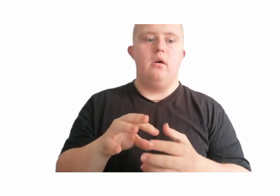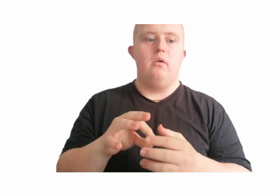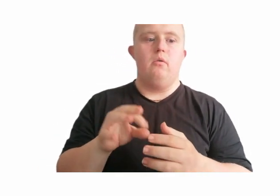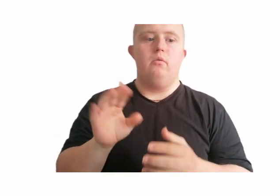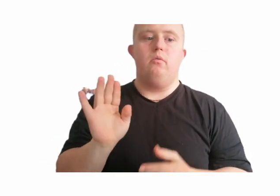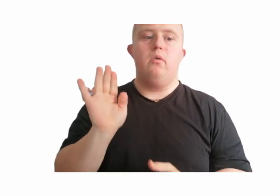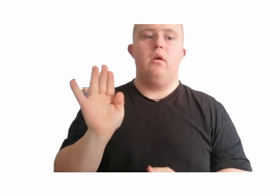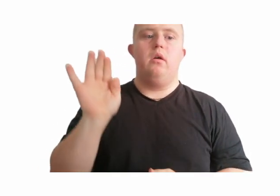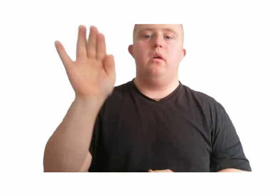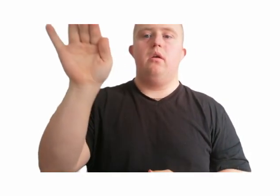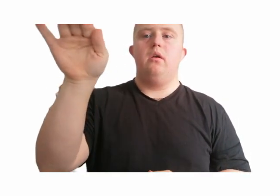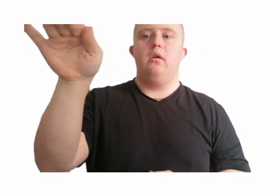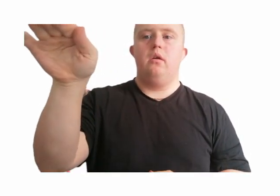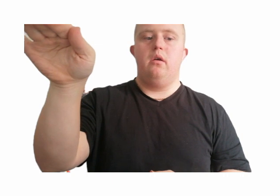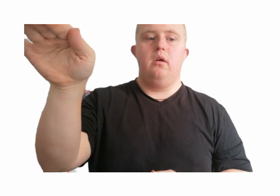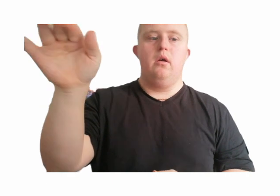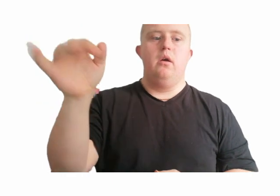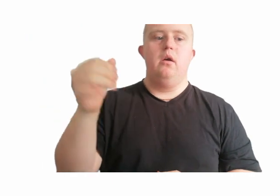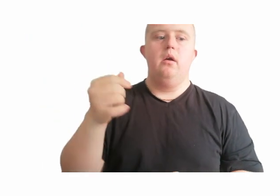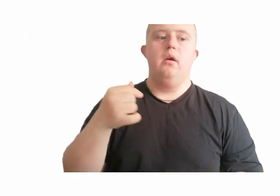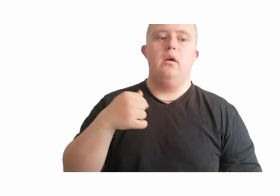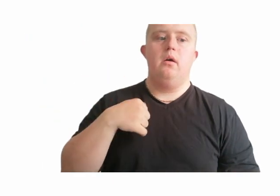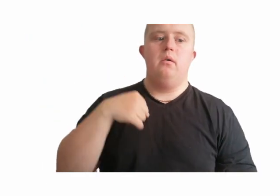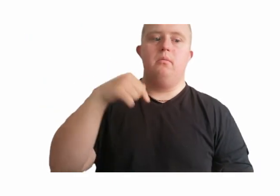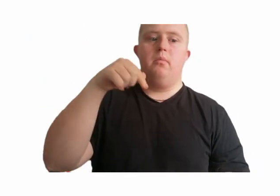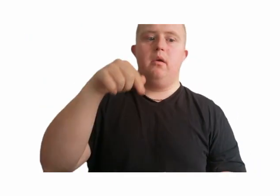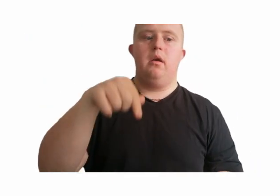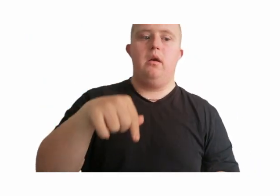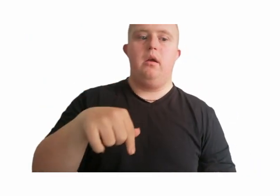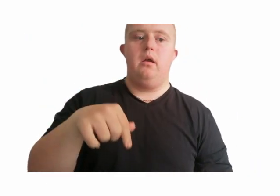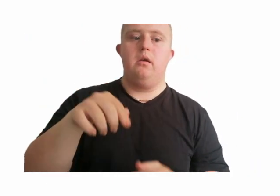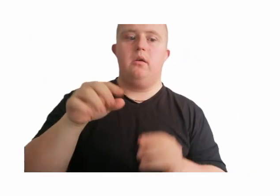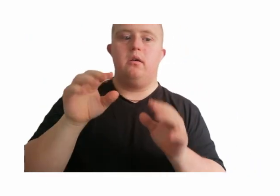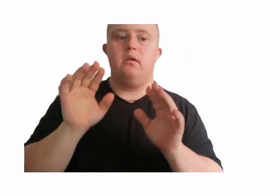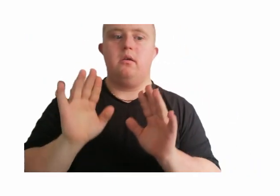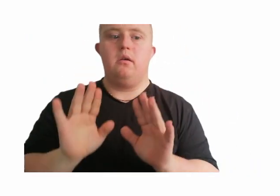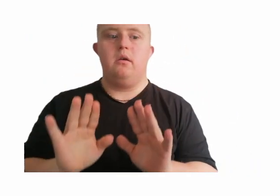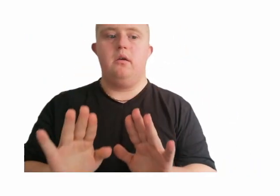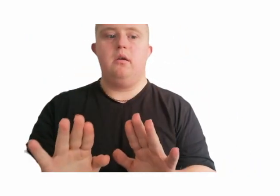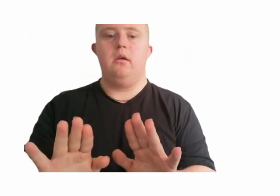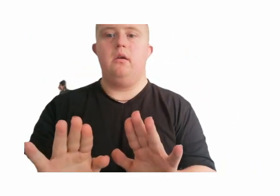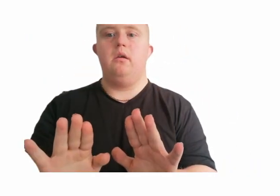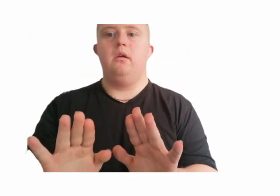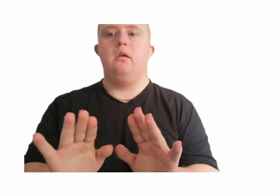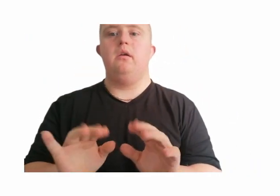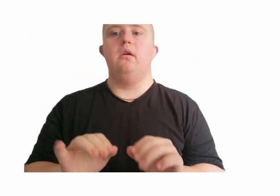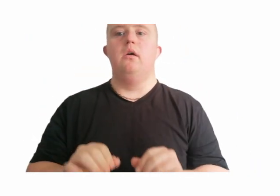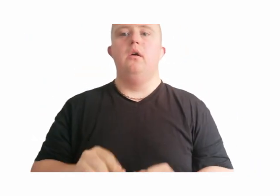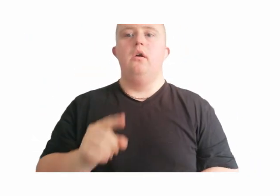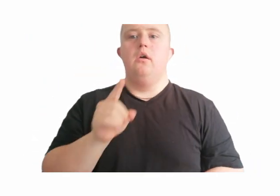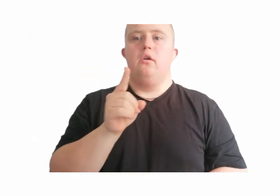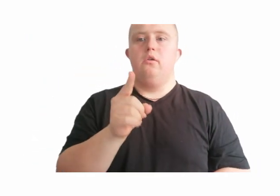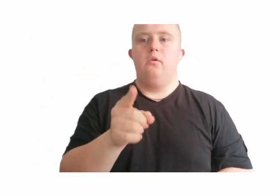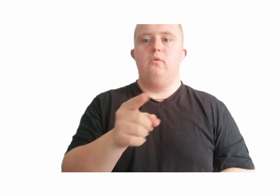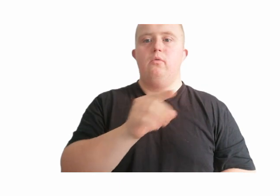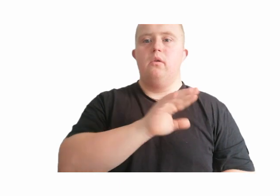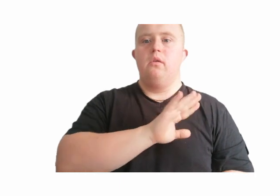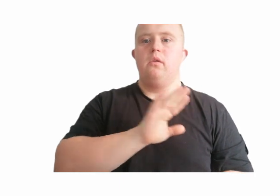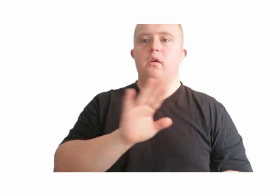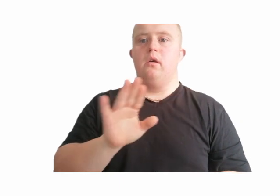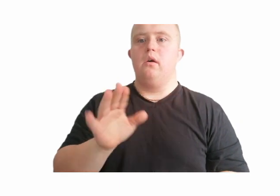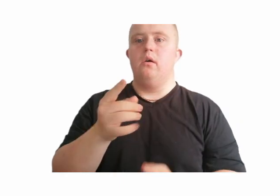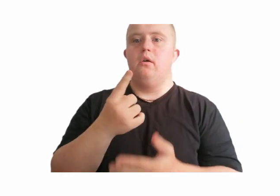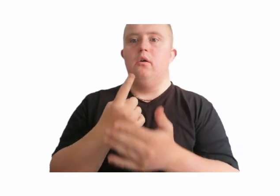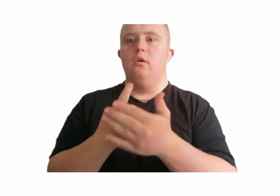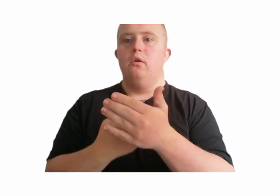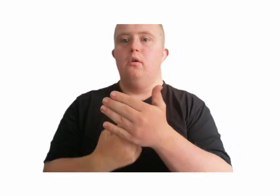far away, I am clear to stay You are